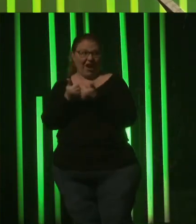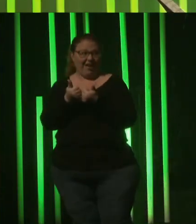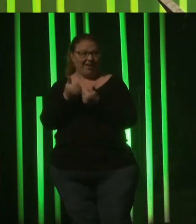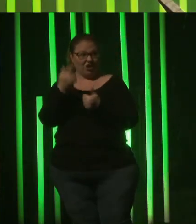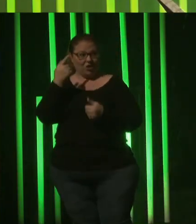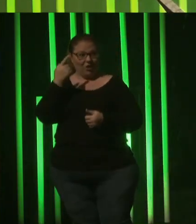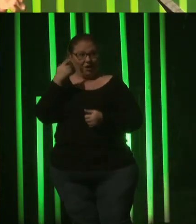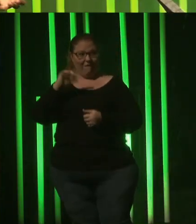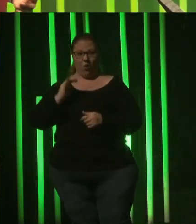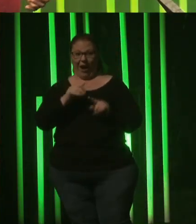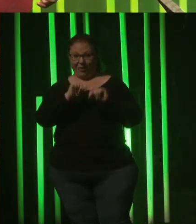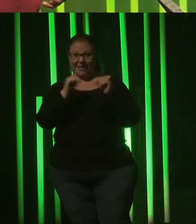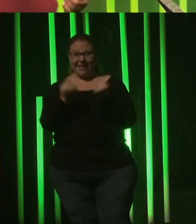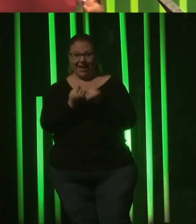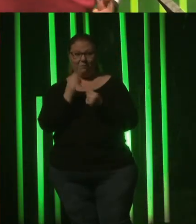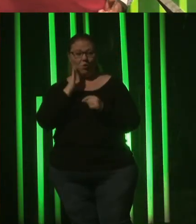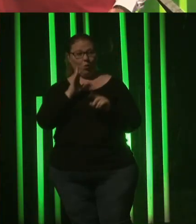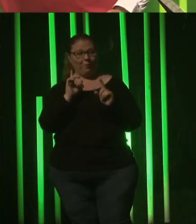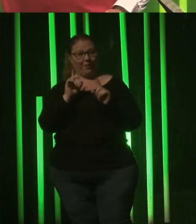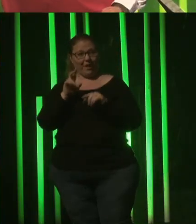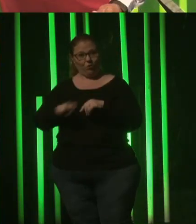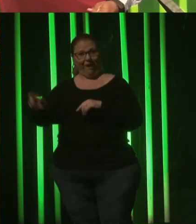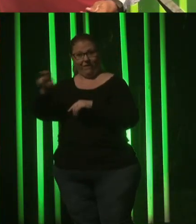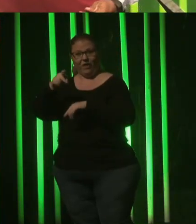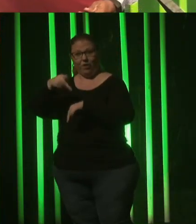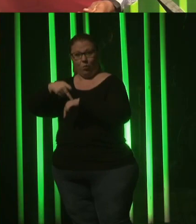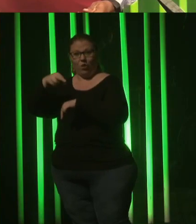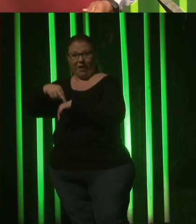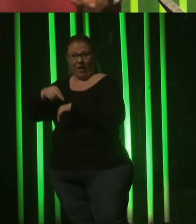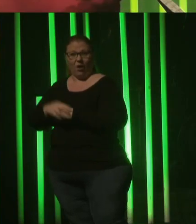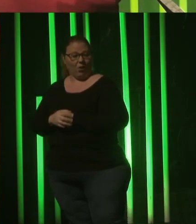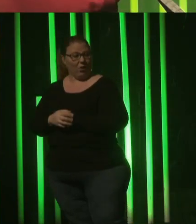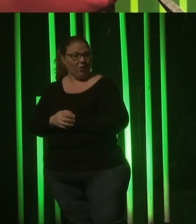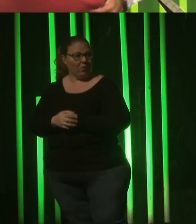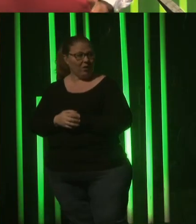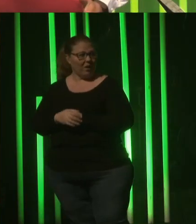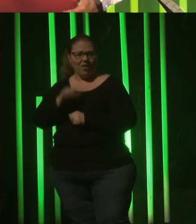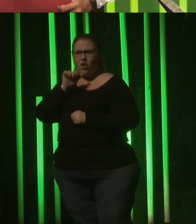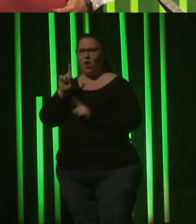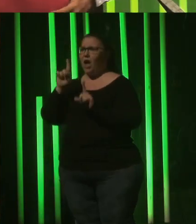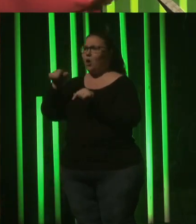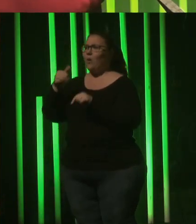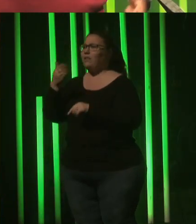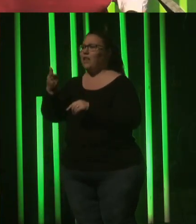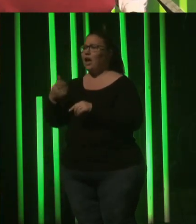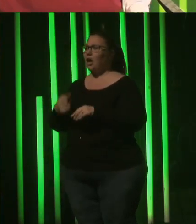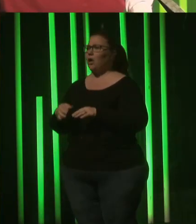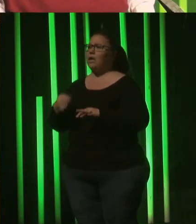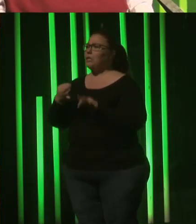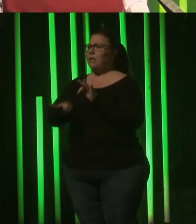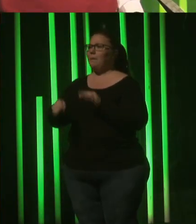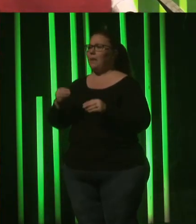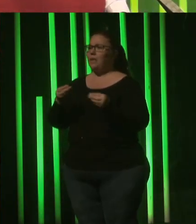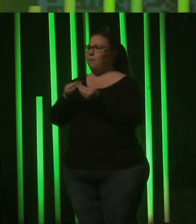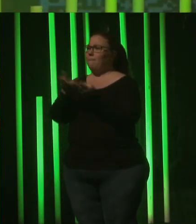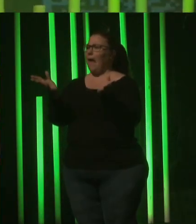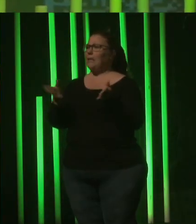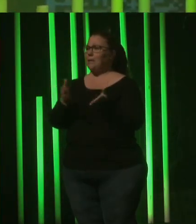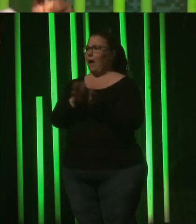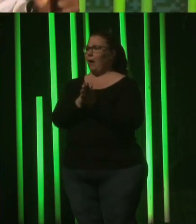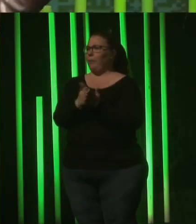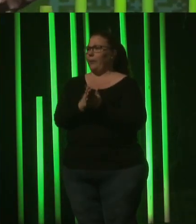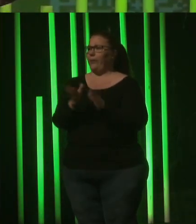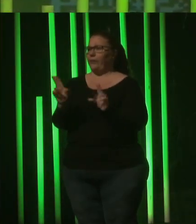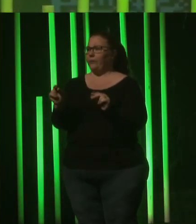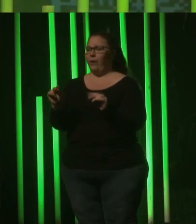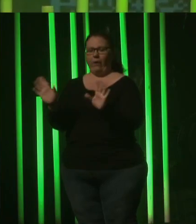for our team that's going to be going to Puerto Rico. They're not going there just to simply pass our tracks. They're